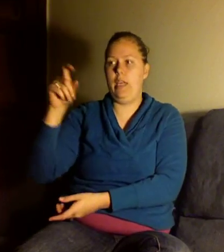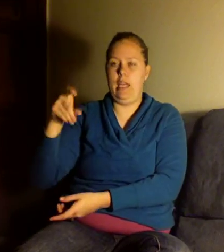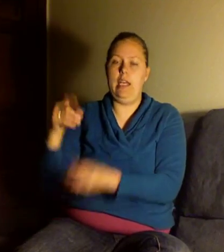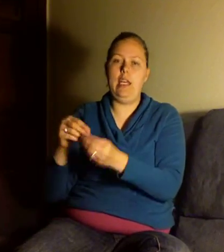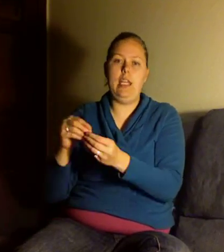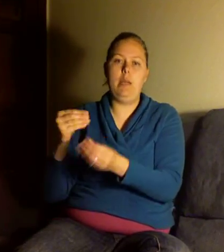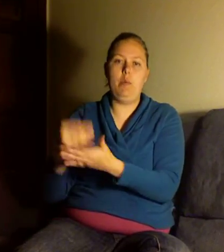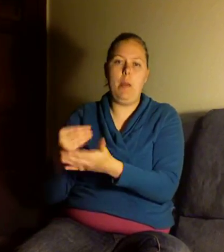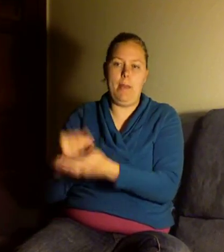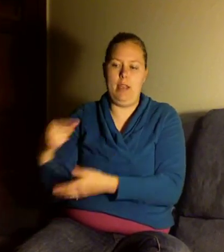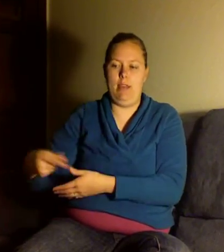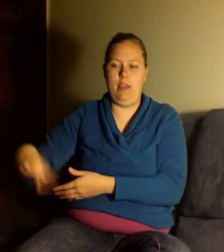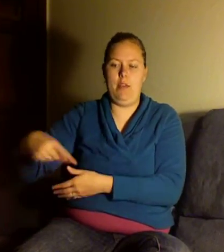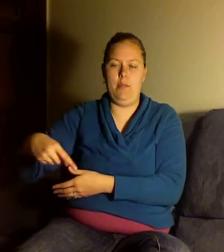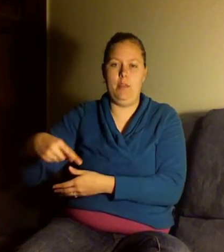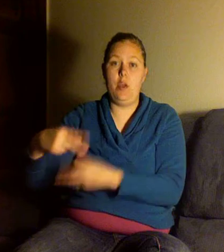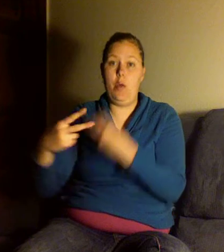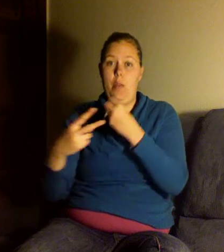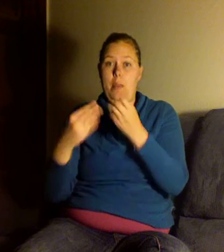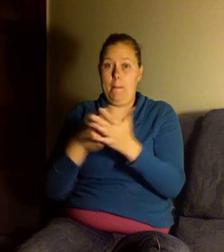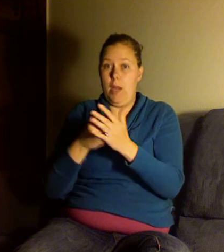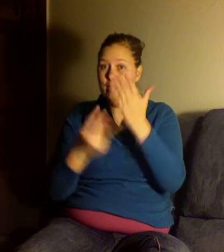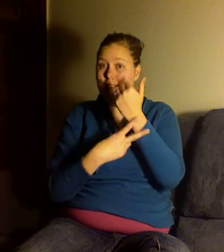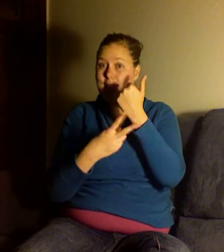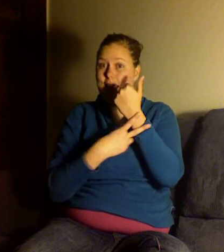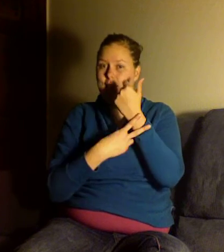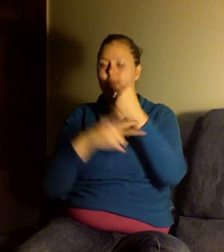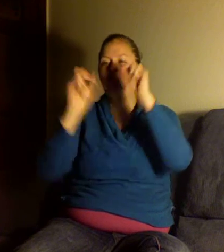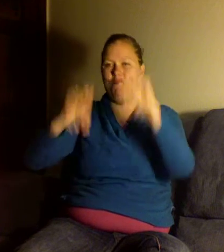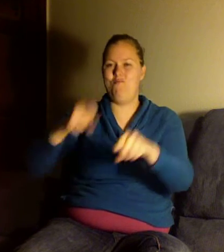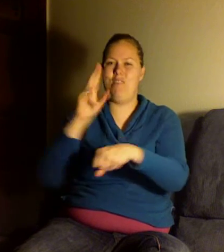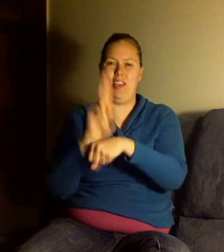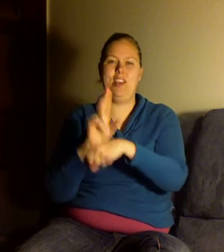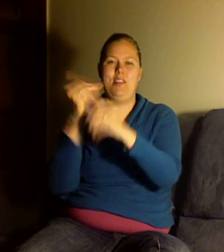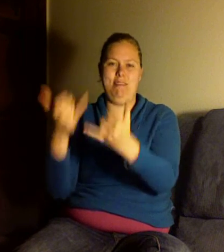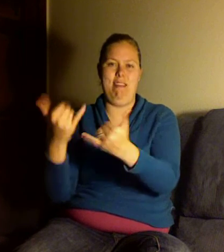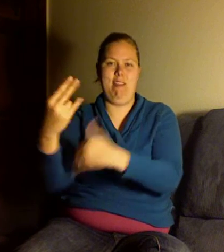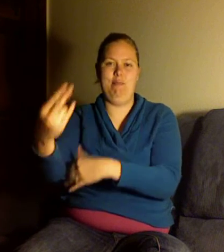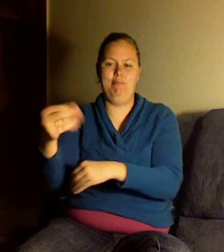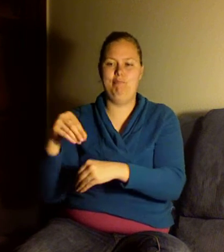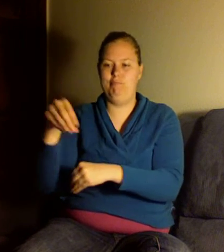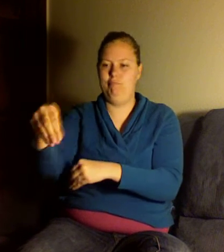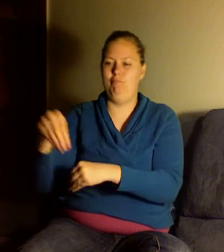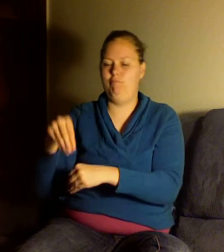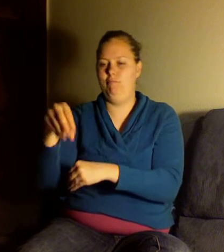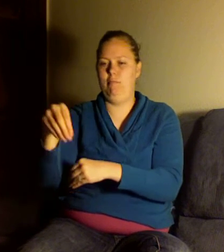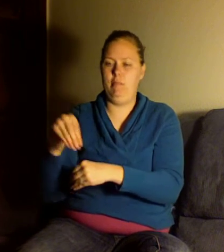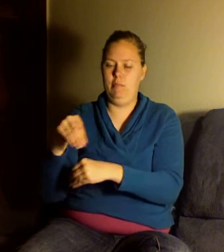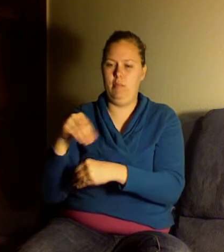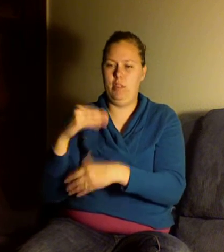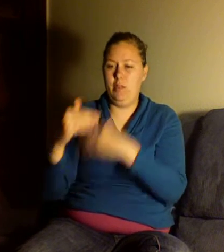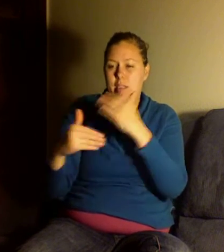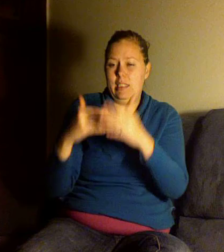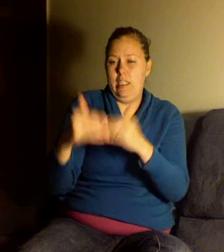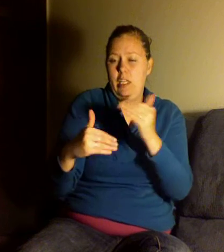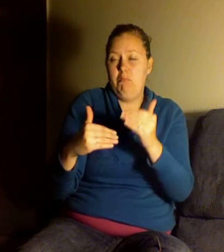had all that saved up surplus before, and so we can use that. And that might sound like overall a decent idea, but the problem is